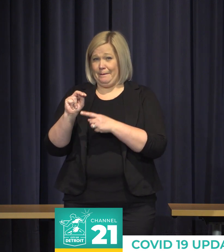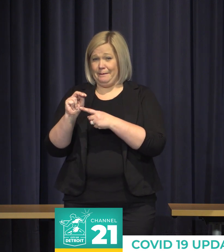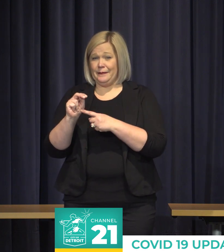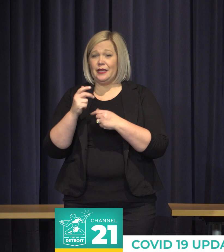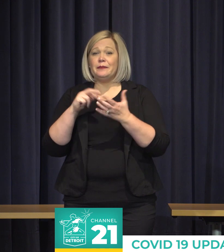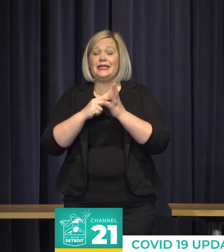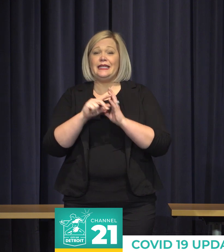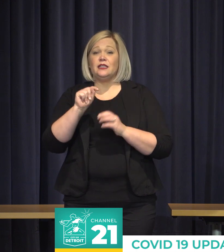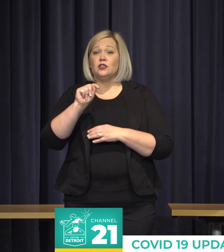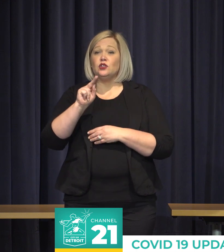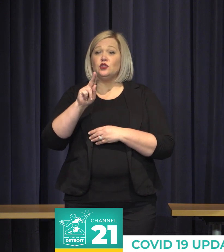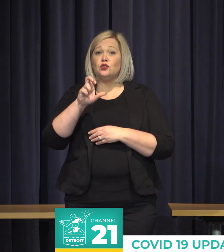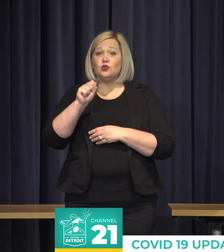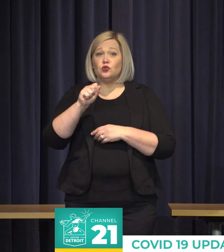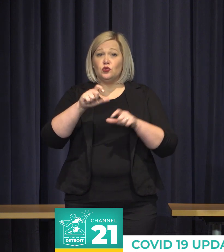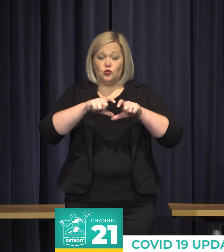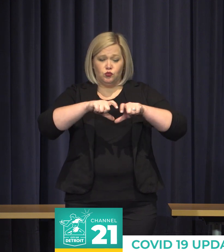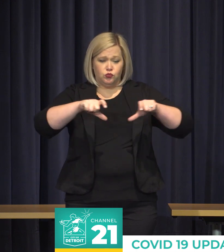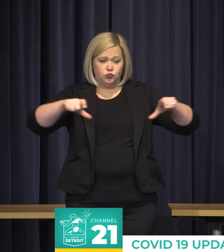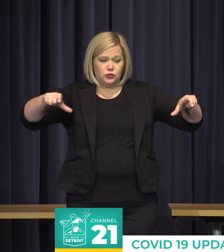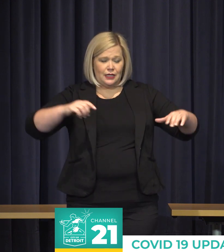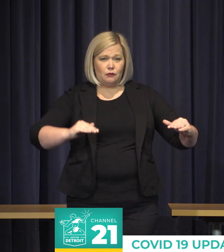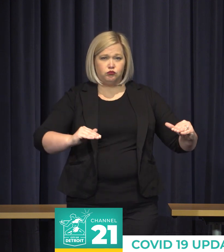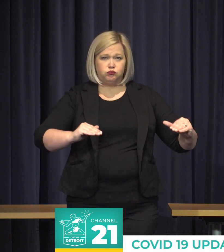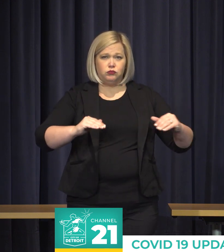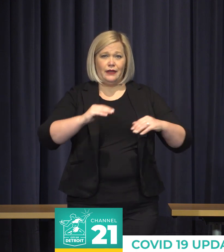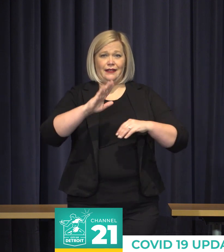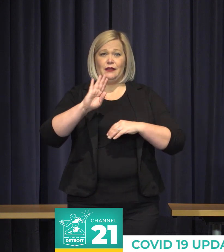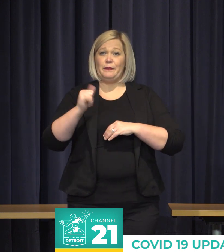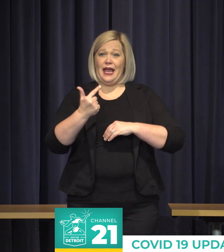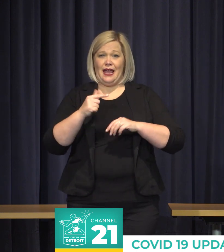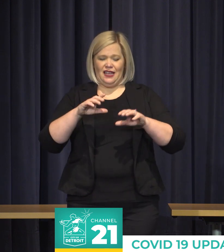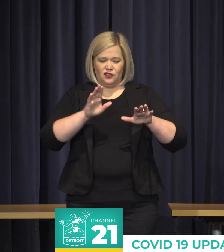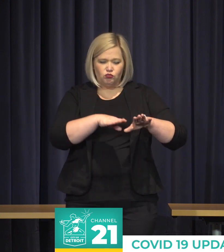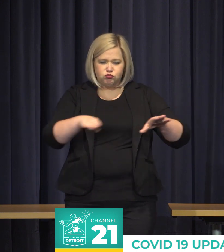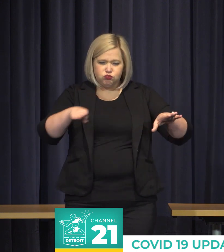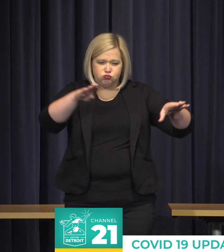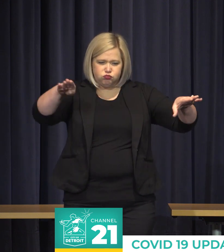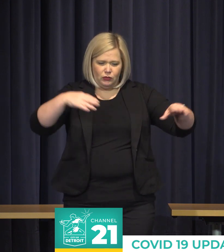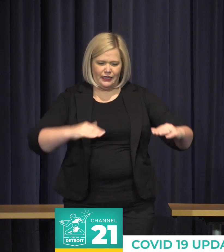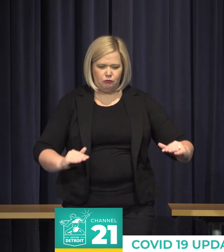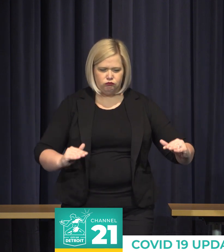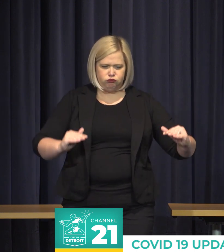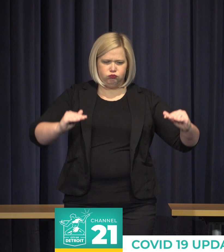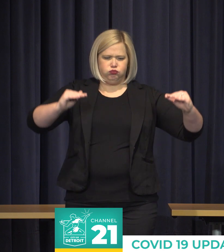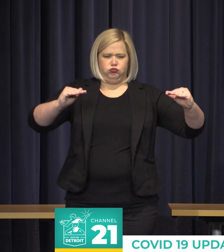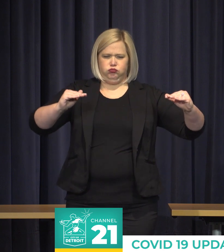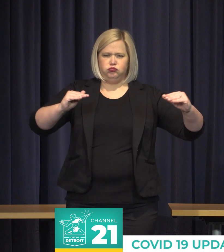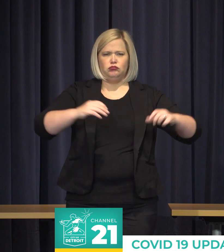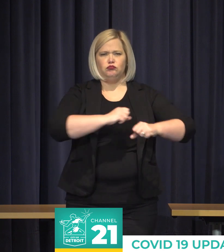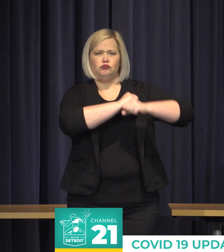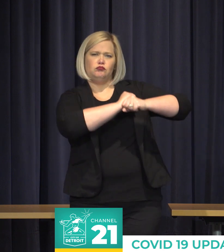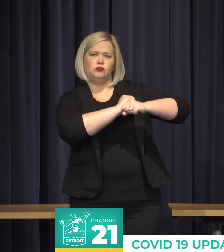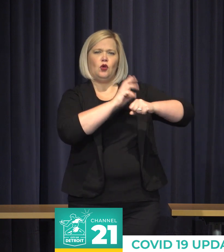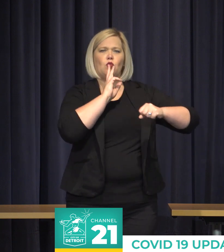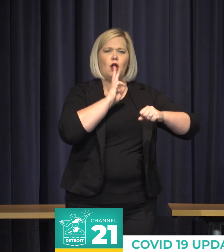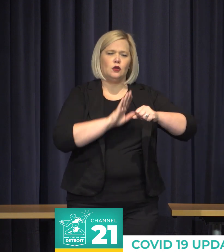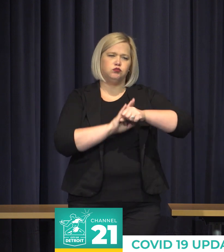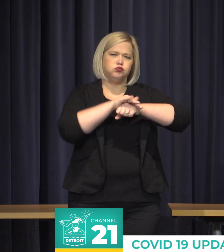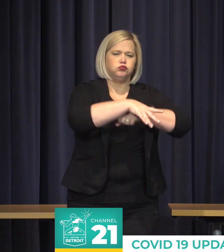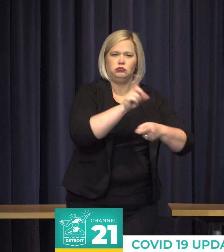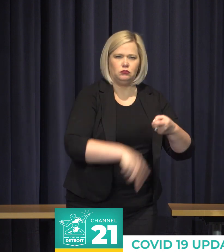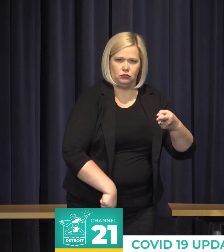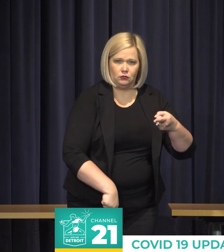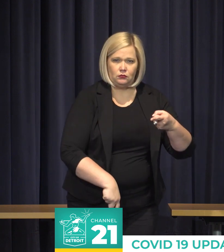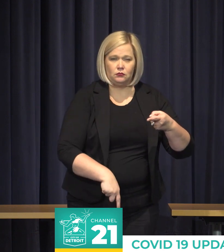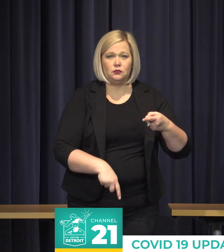that raise the level of the bank by 3 feet all the way around. Those tiger dams will